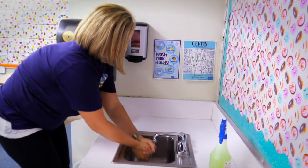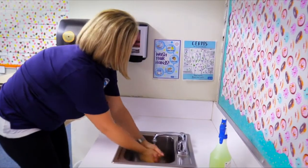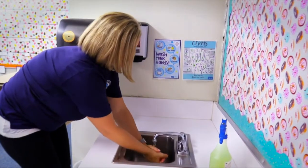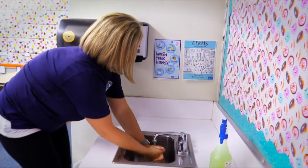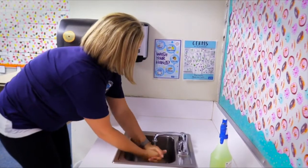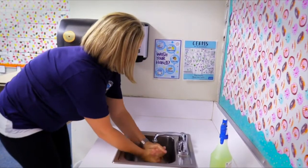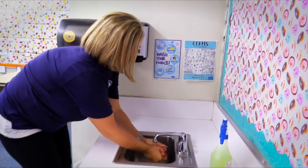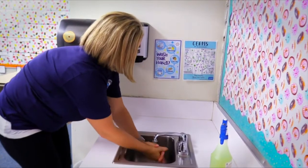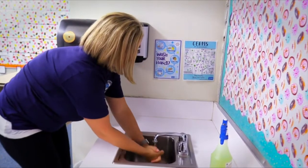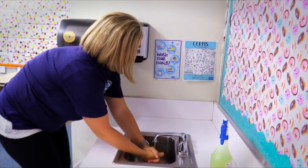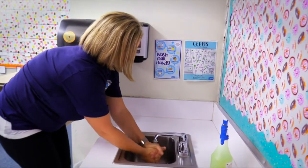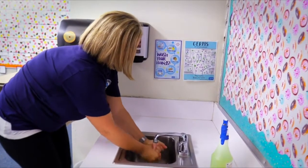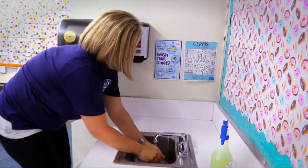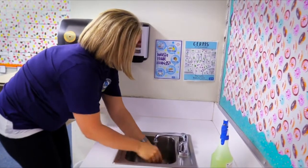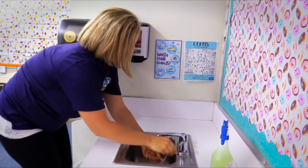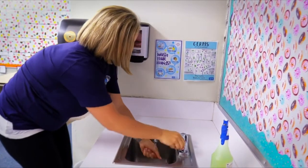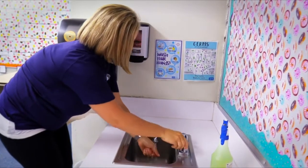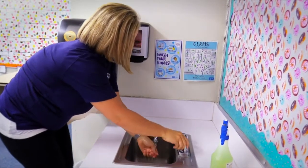She rinses her hands and turns off the sink.